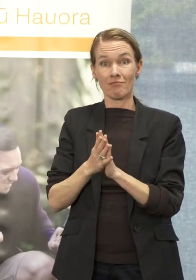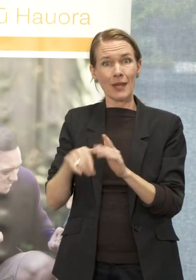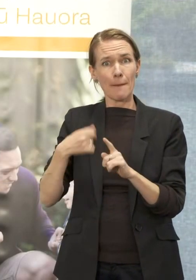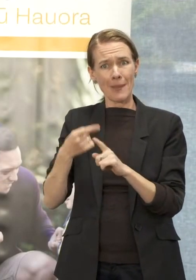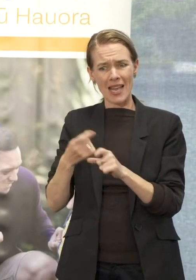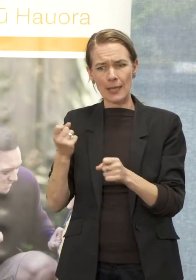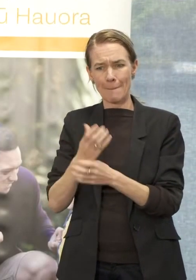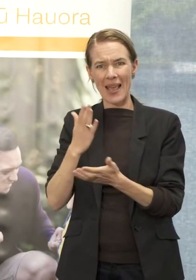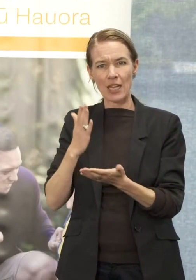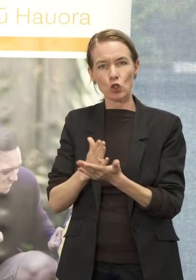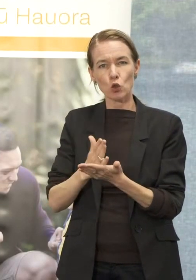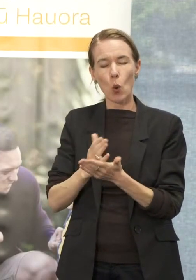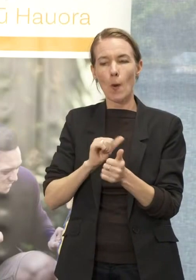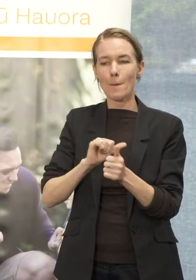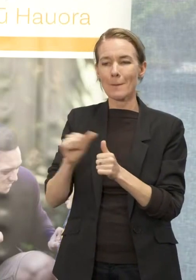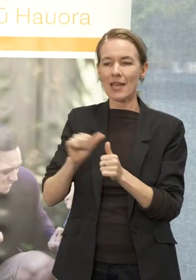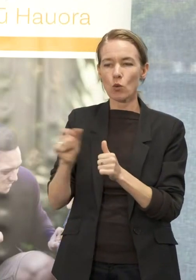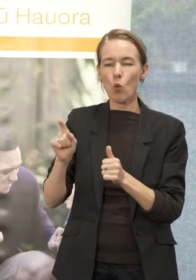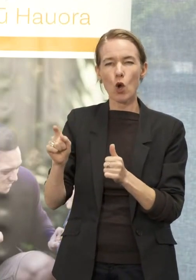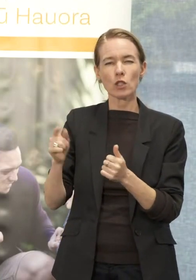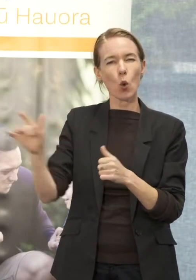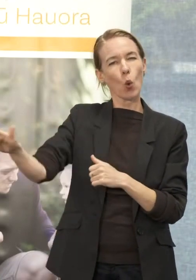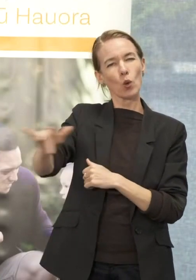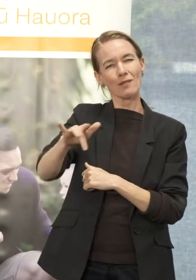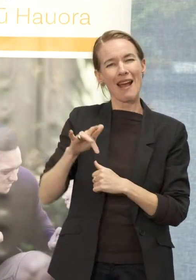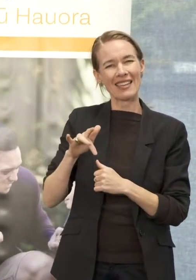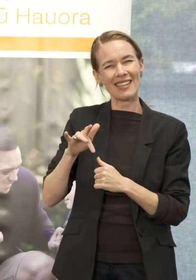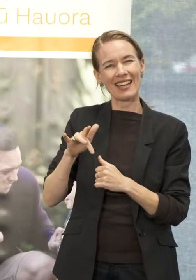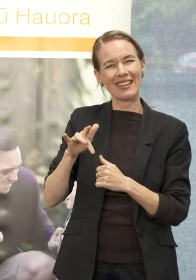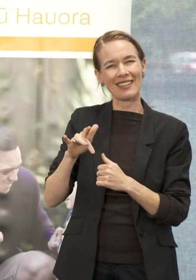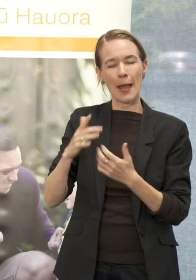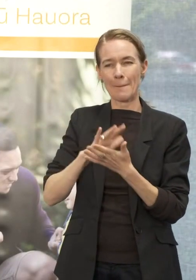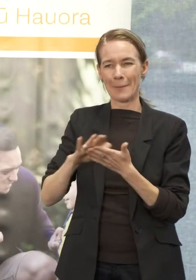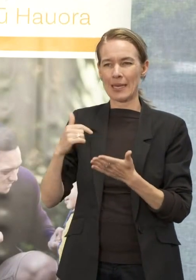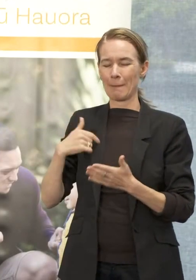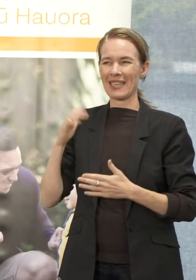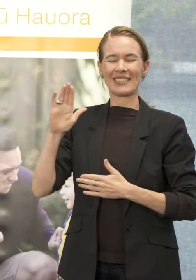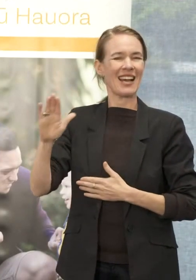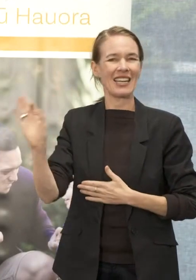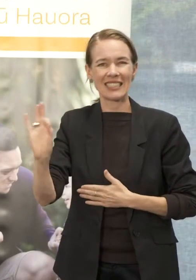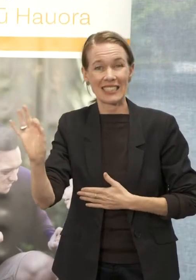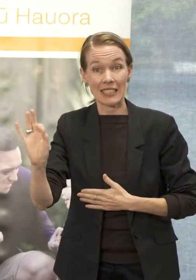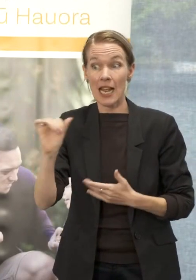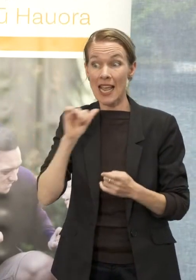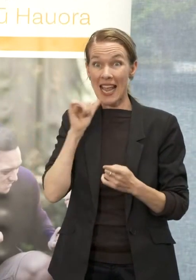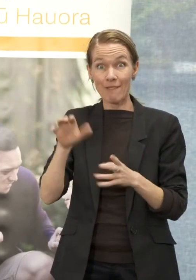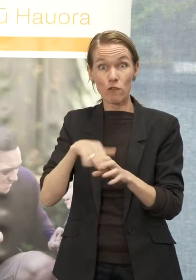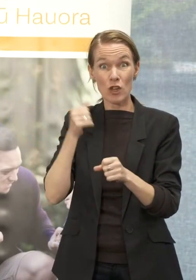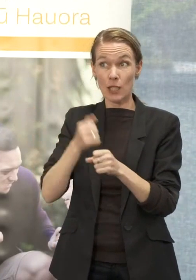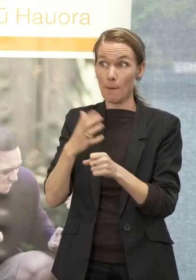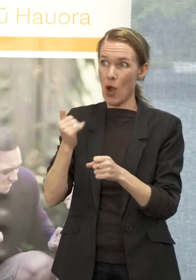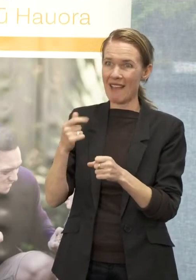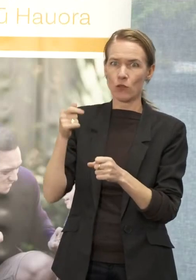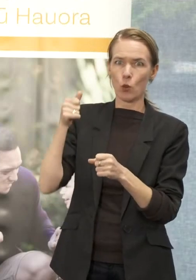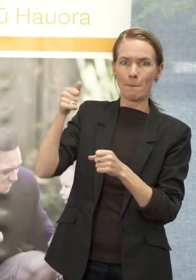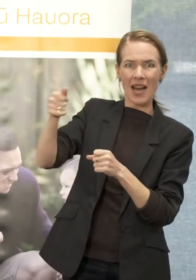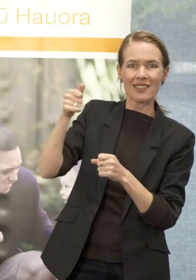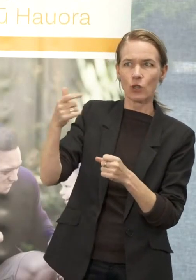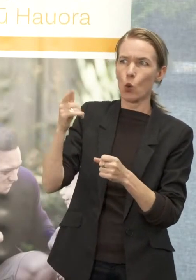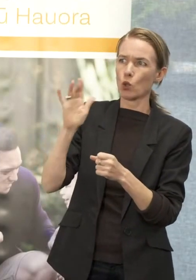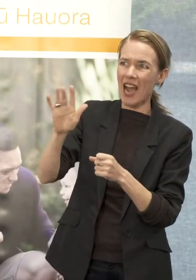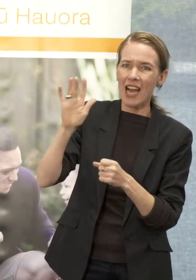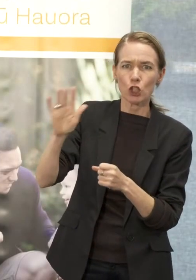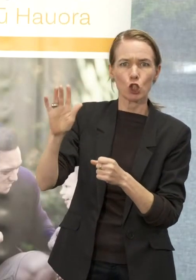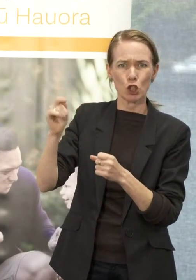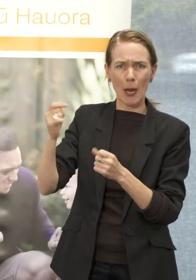touch areas, regular cleaning of any places that are common touch areas. With the bins, what we've done as